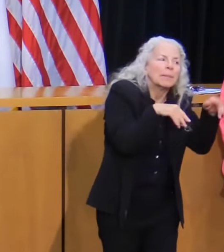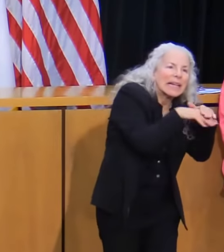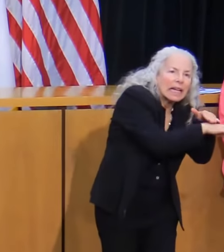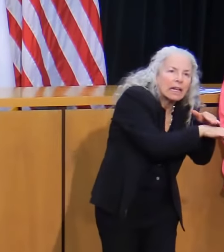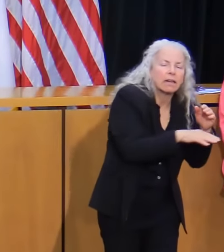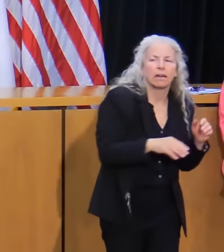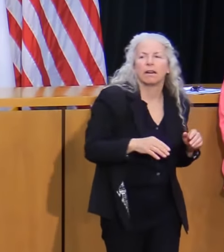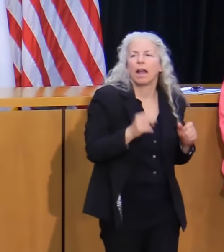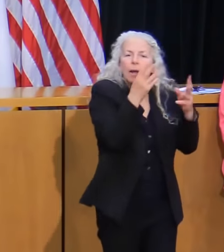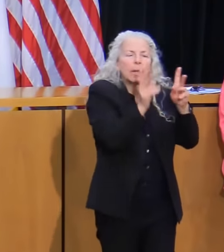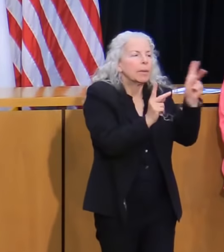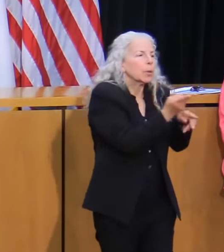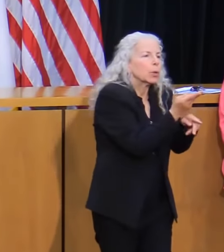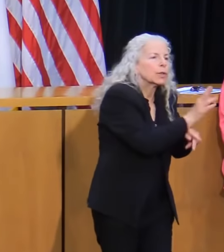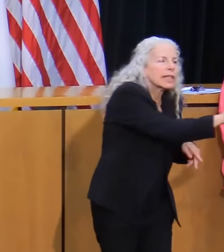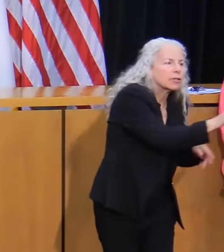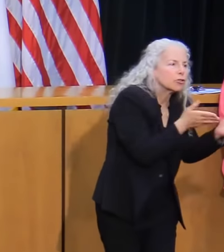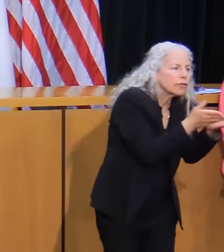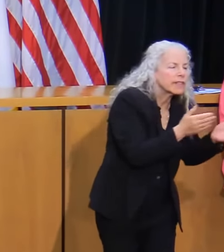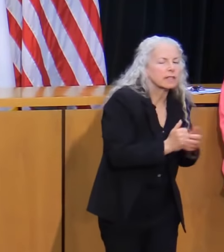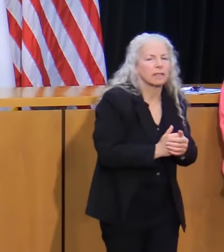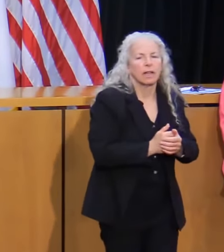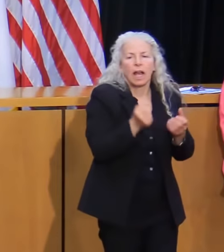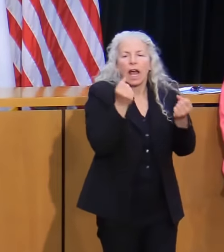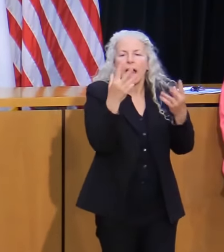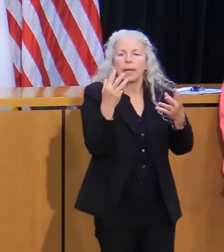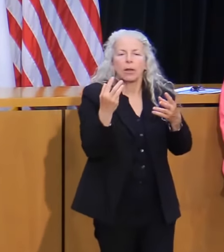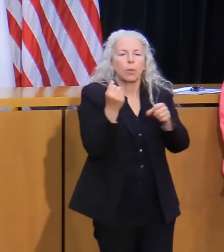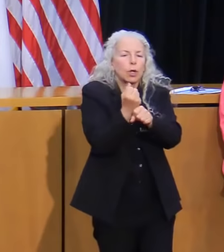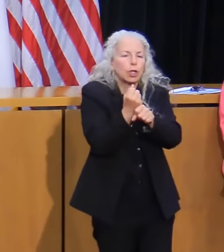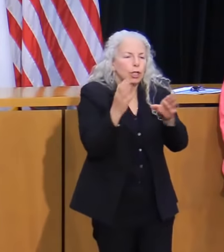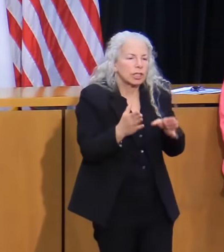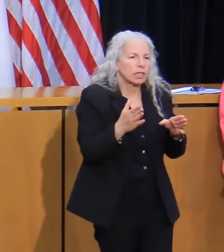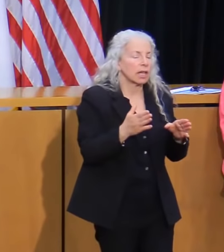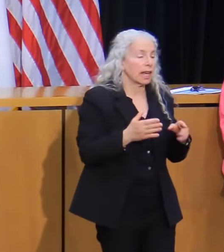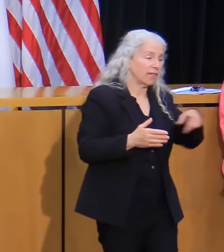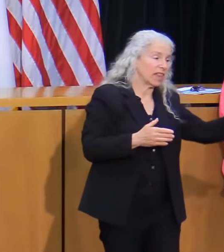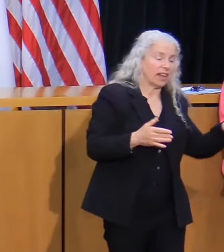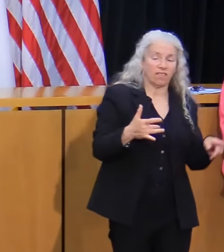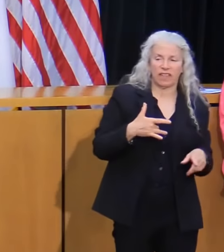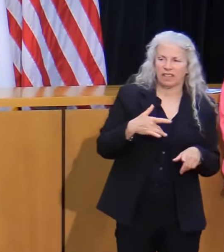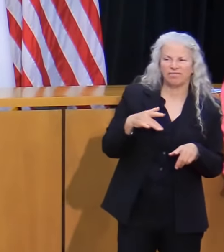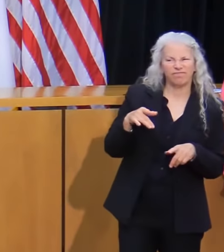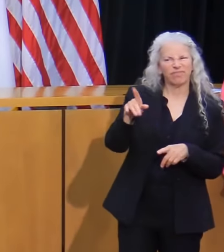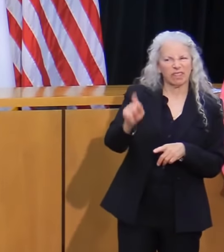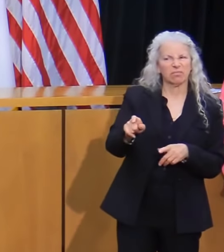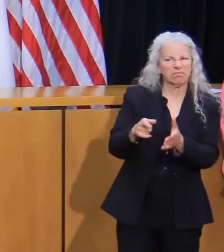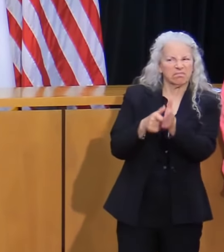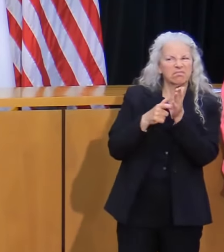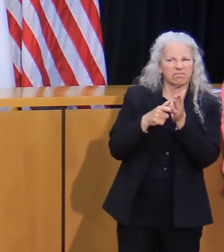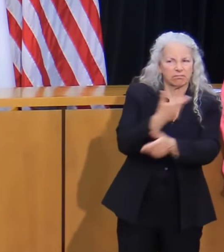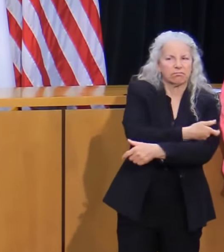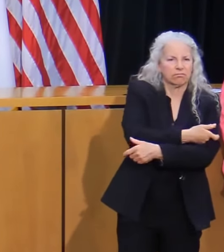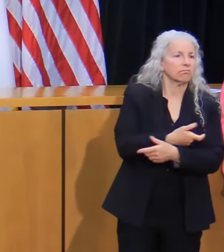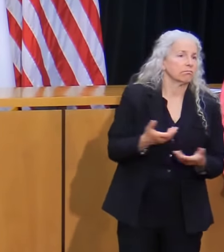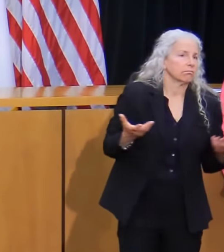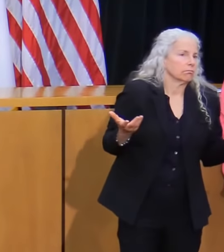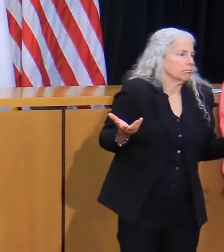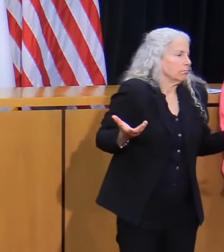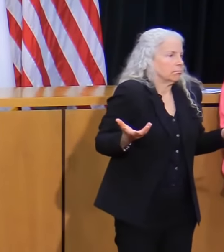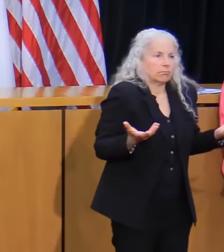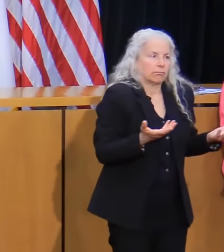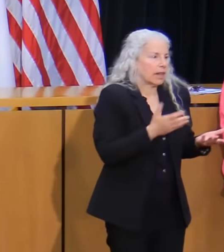of their customer base, the nature of their employee community, and the nature of the way they feel about all of this stuff. People are going to make different kinds of decisions